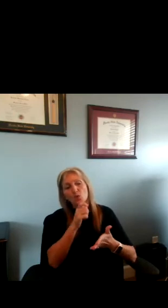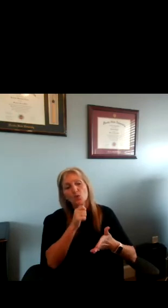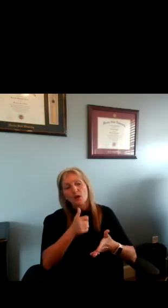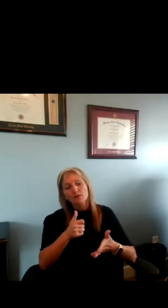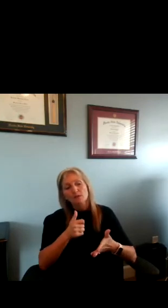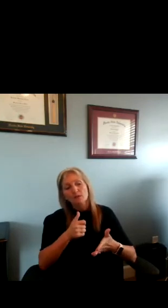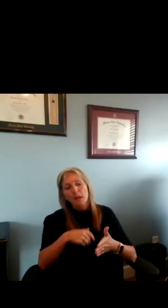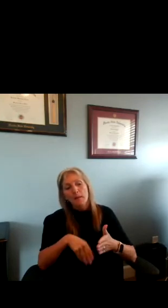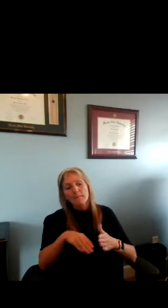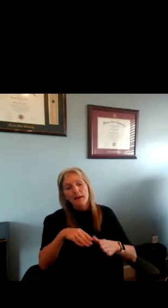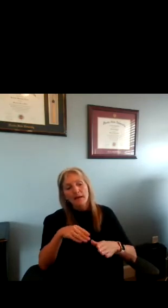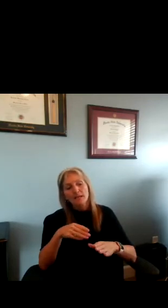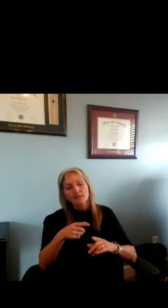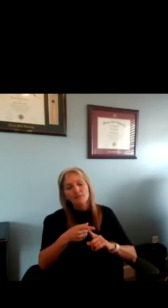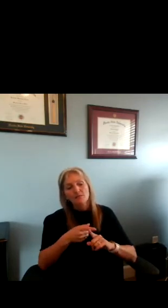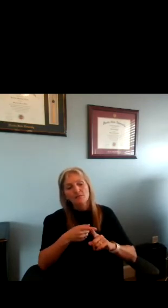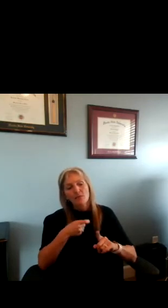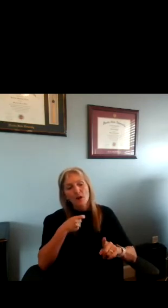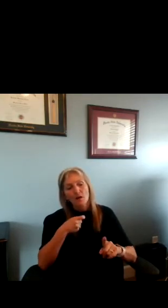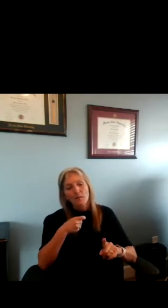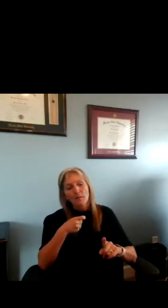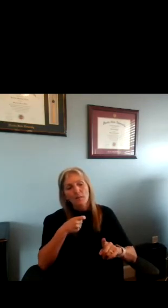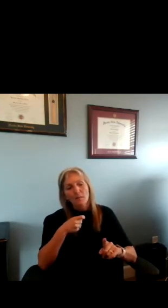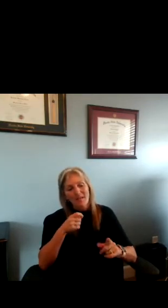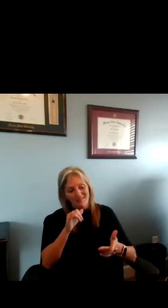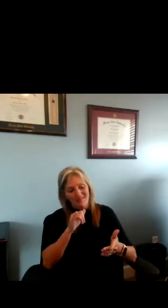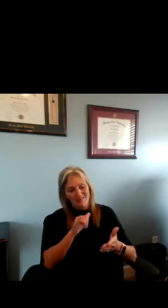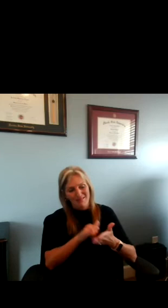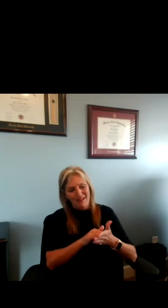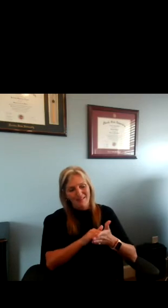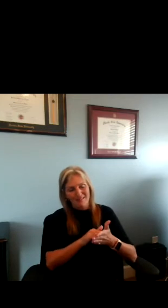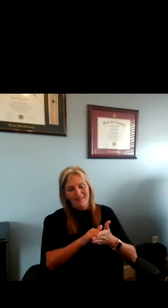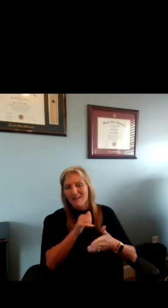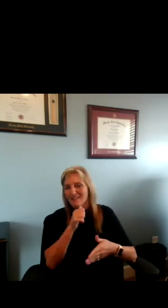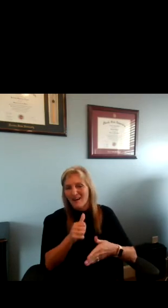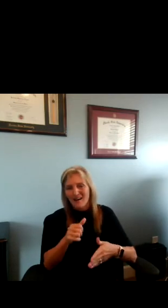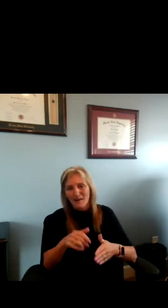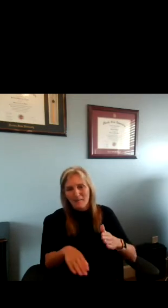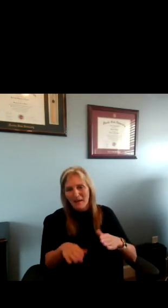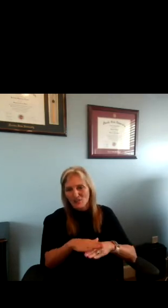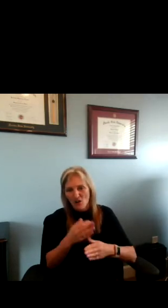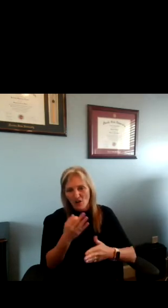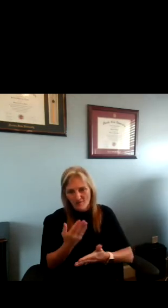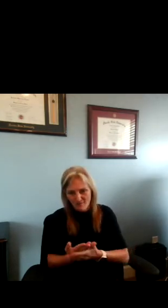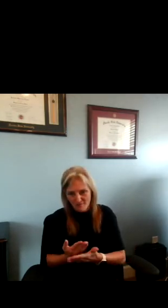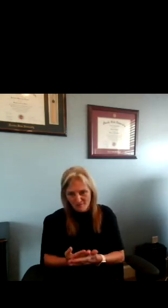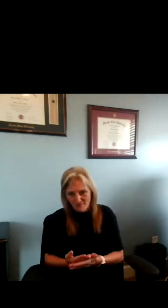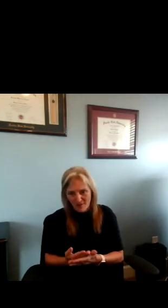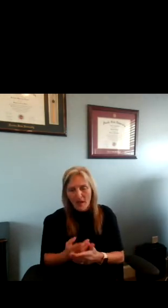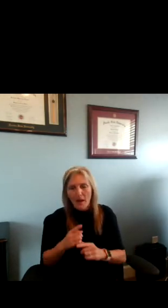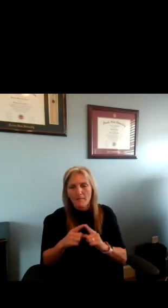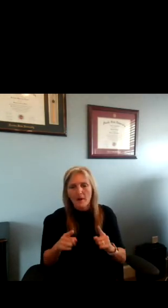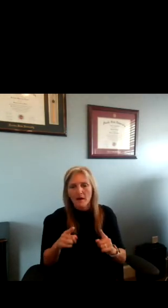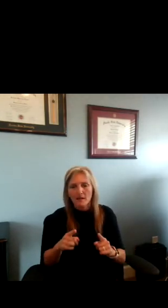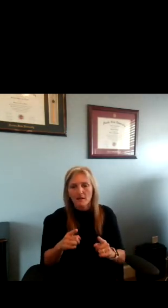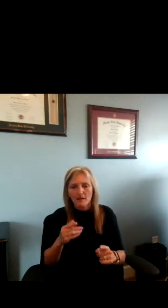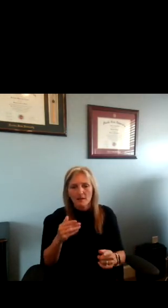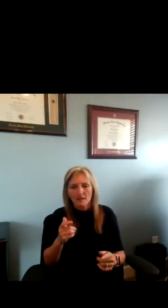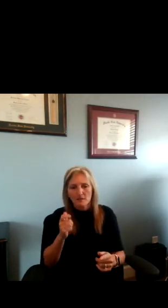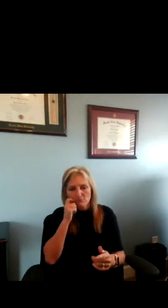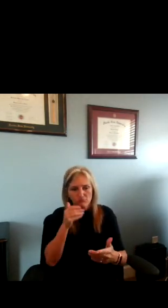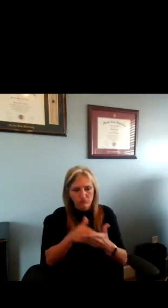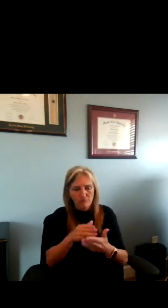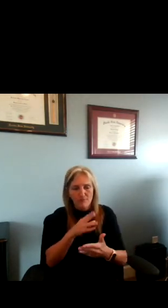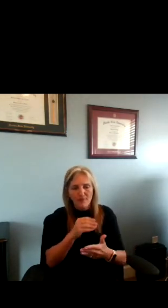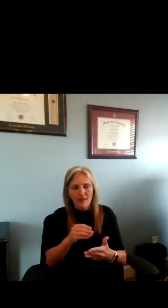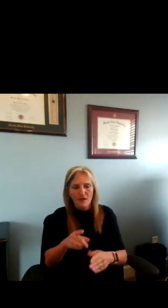based on factors not rooted in fact, but rooted in prejudice and